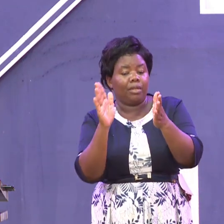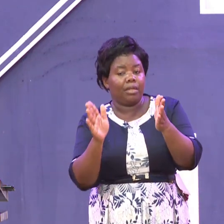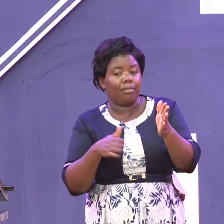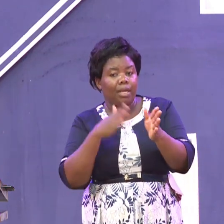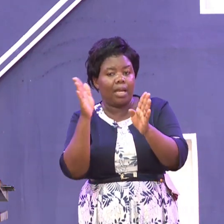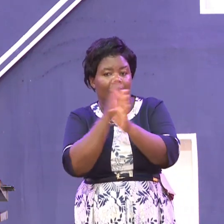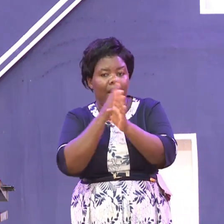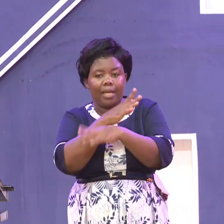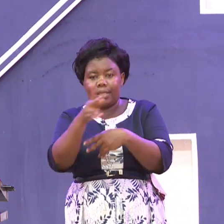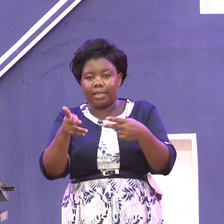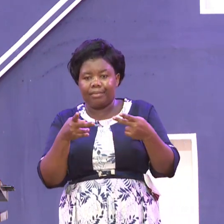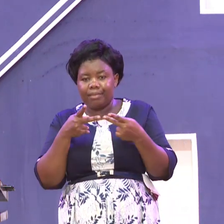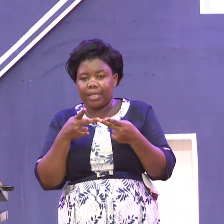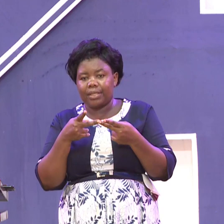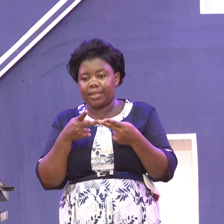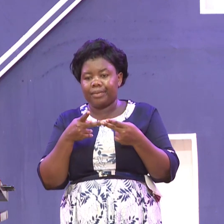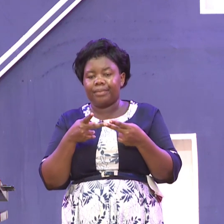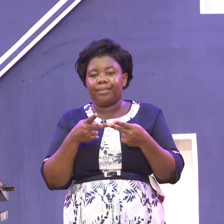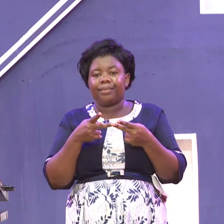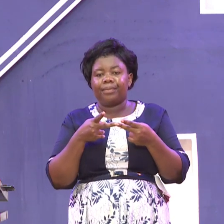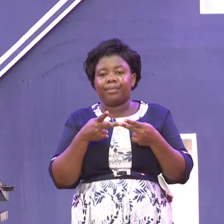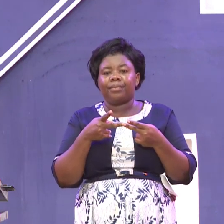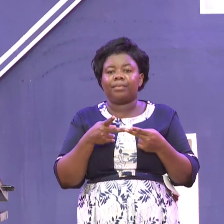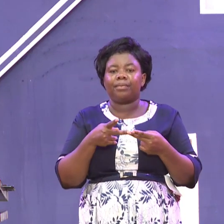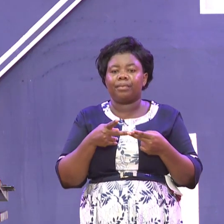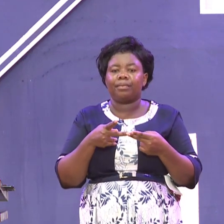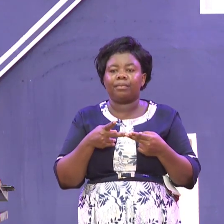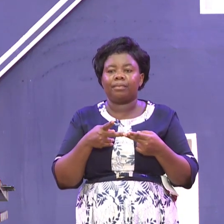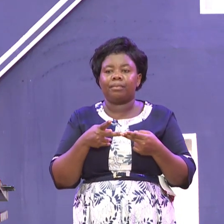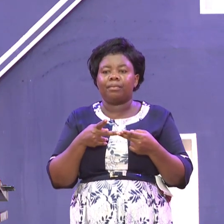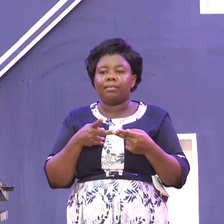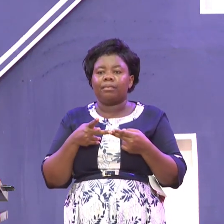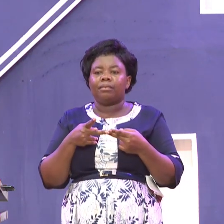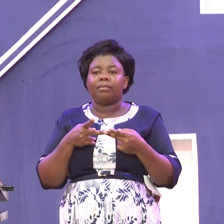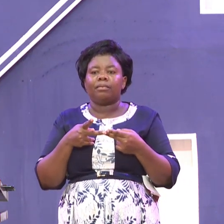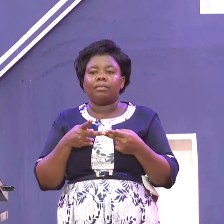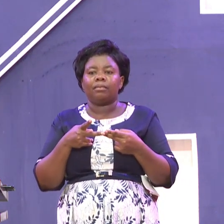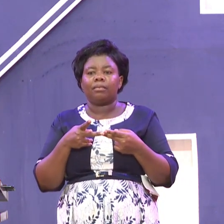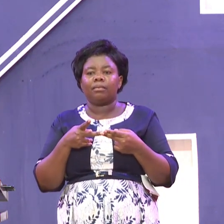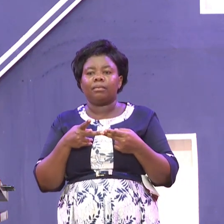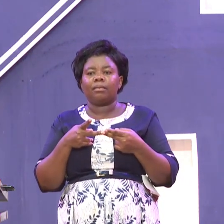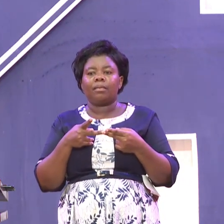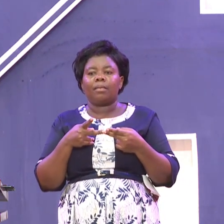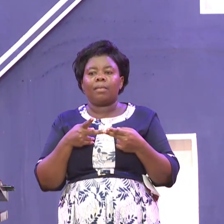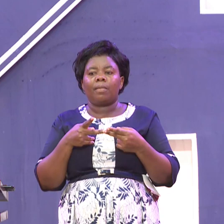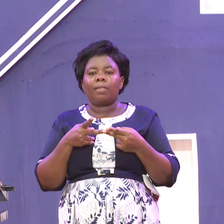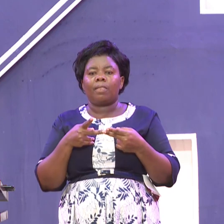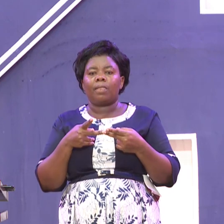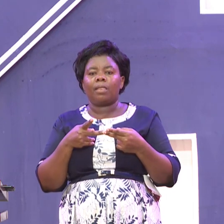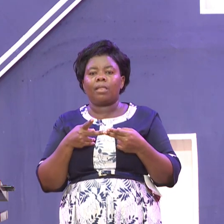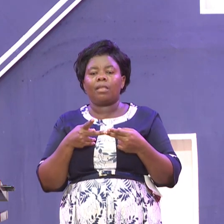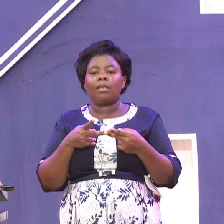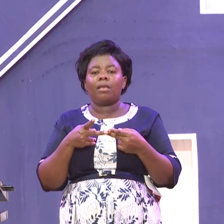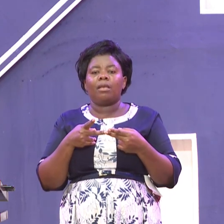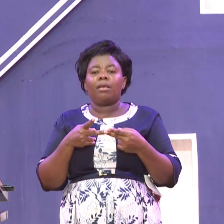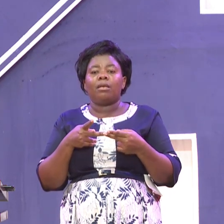kyange. He is my shield and the horn of my salvation, my high tower and my refuge. Ngabo